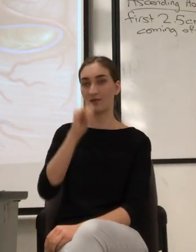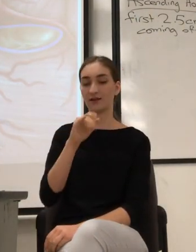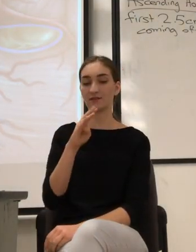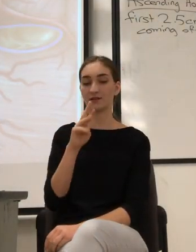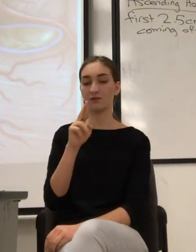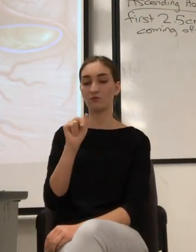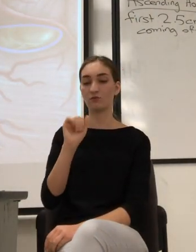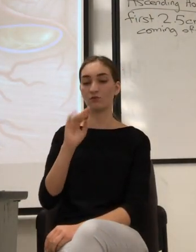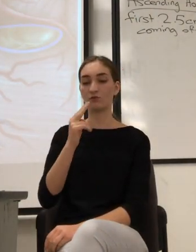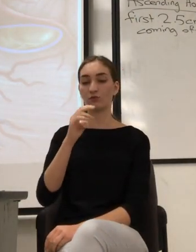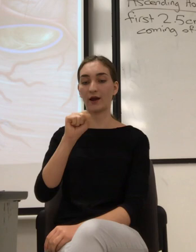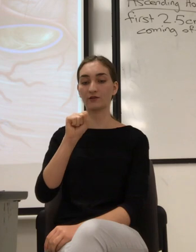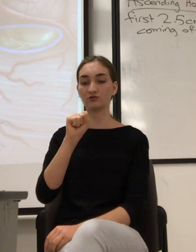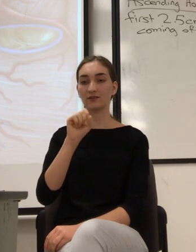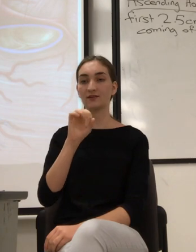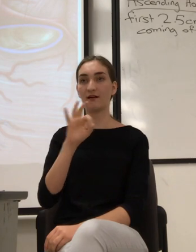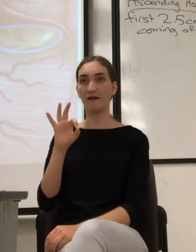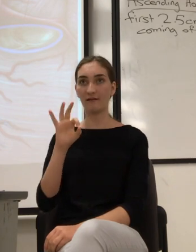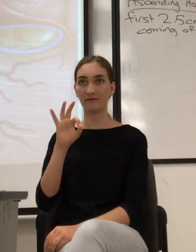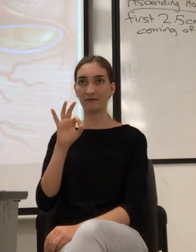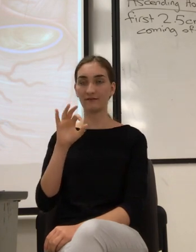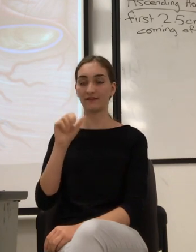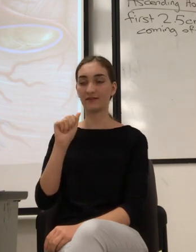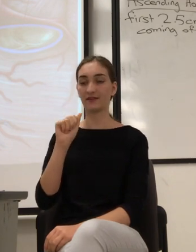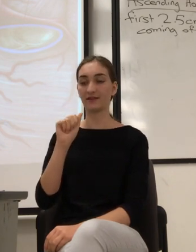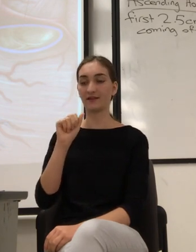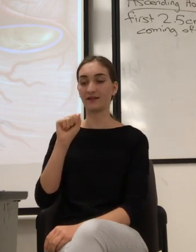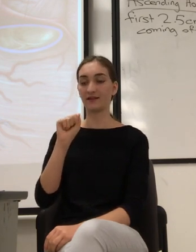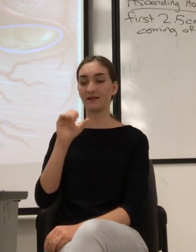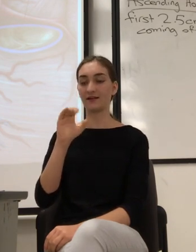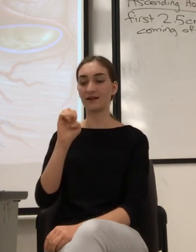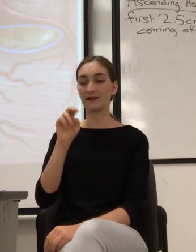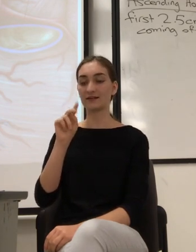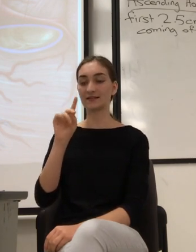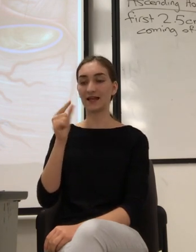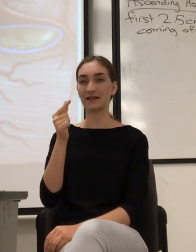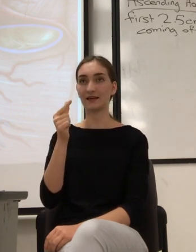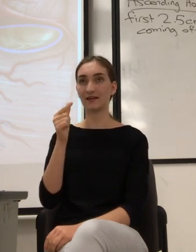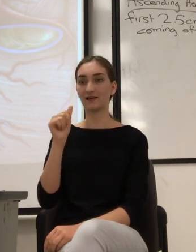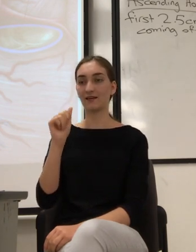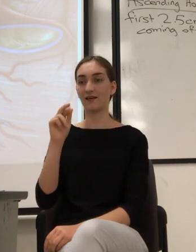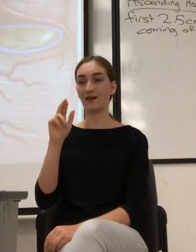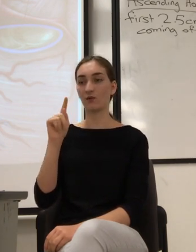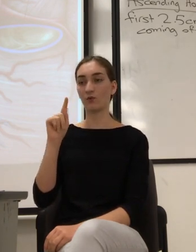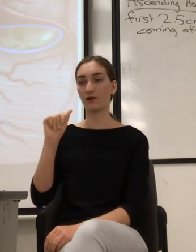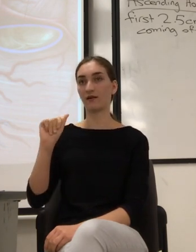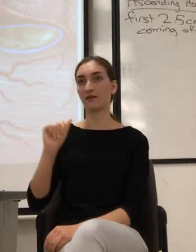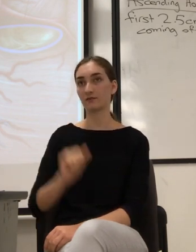ascending aorta.